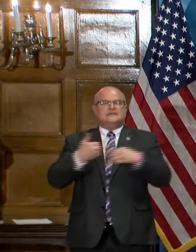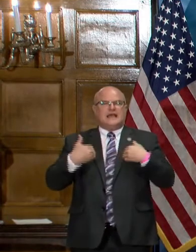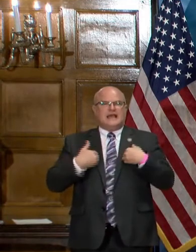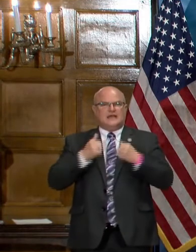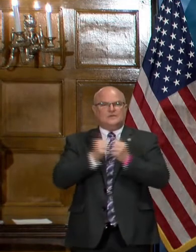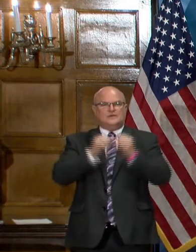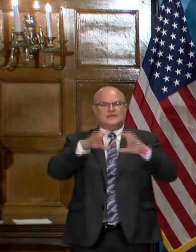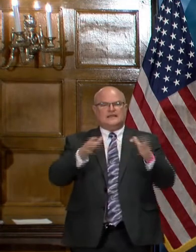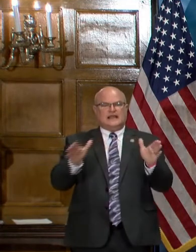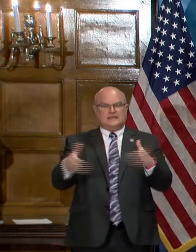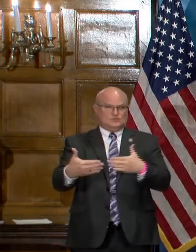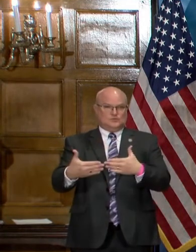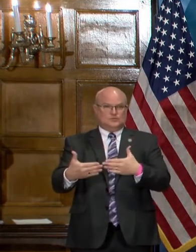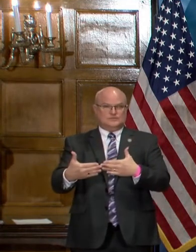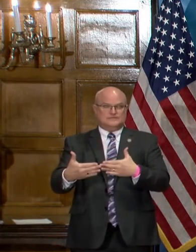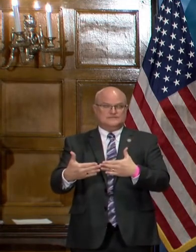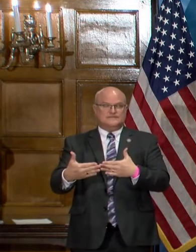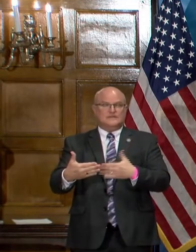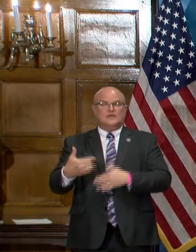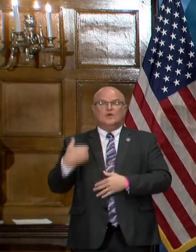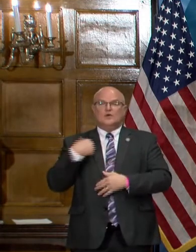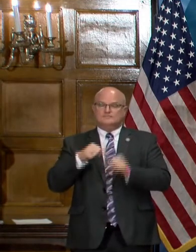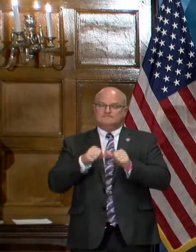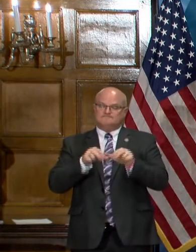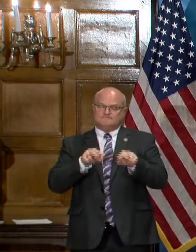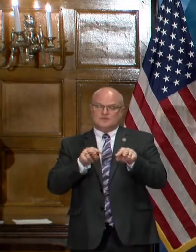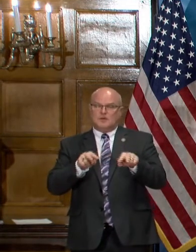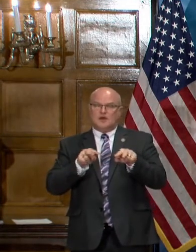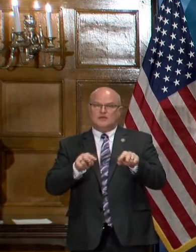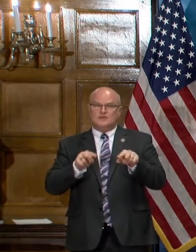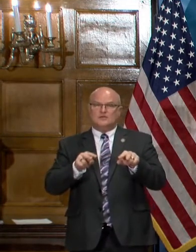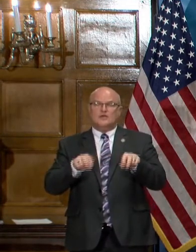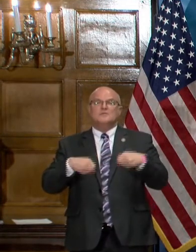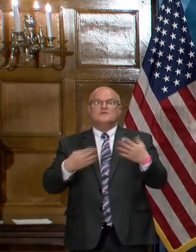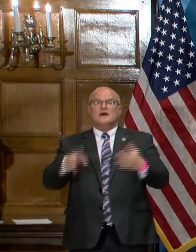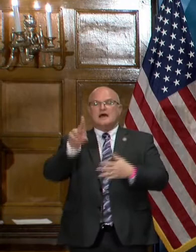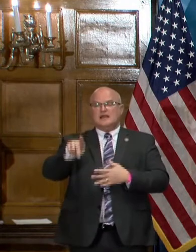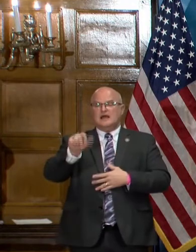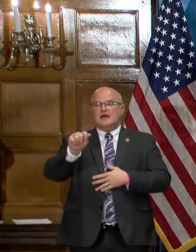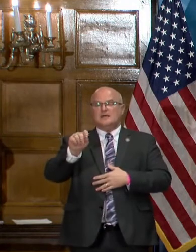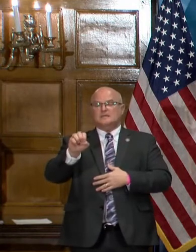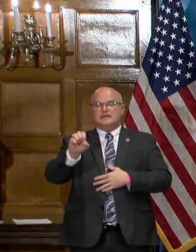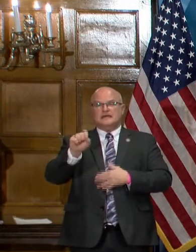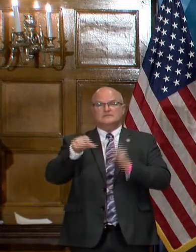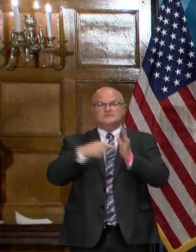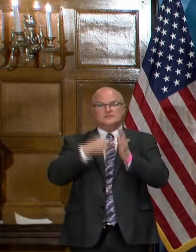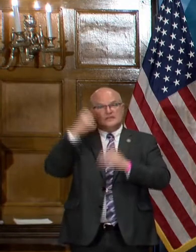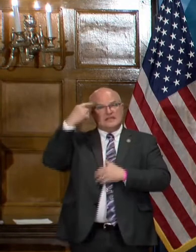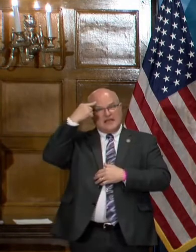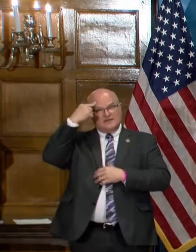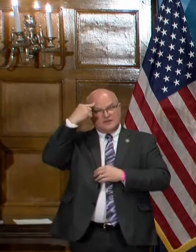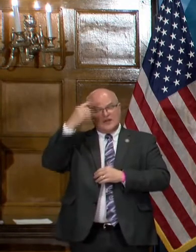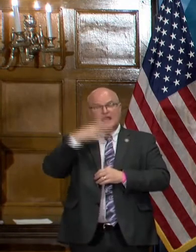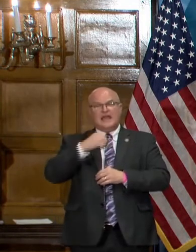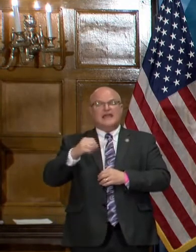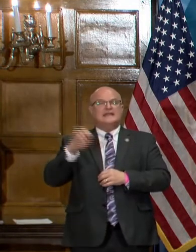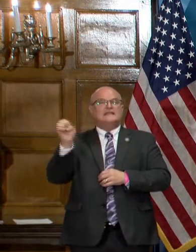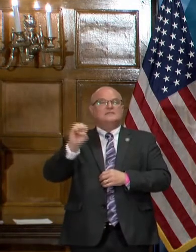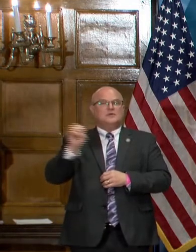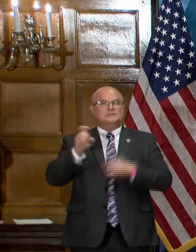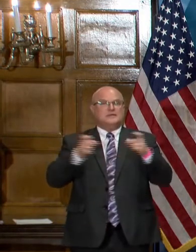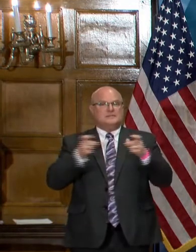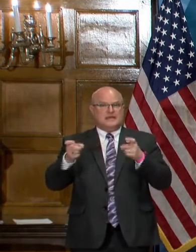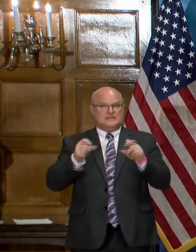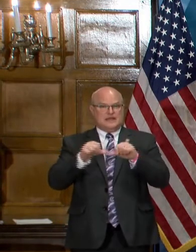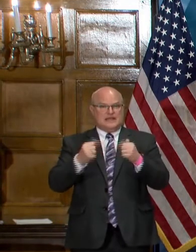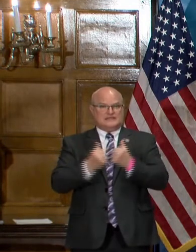on those classroom spaces. We will continue to monitor this and provide updates to the governor and to the appropriate emergency management agencies